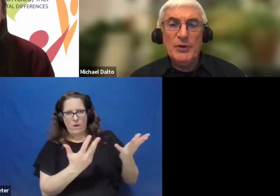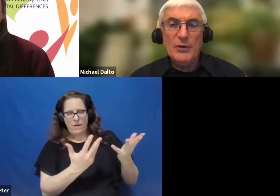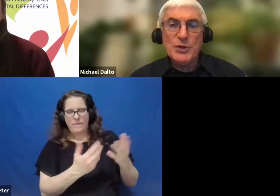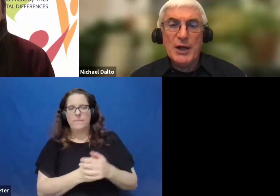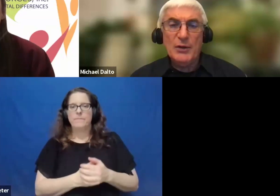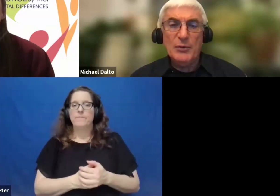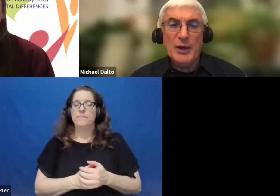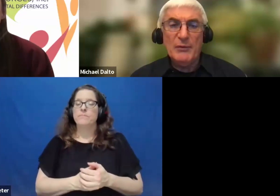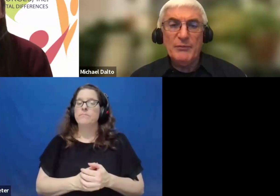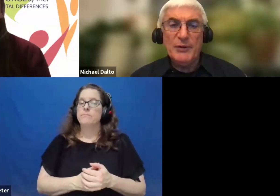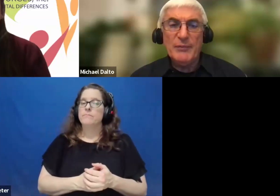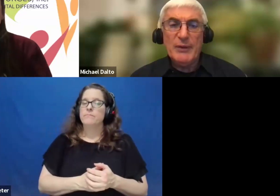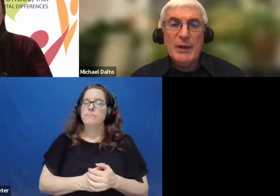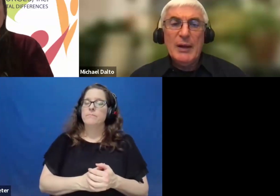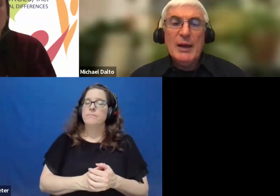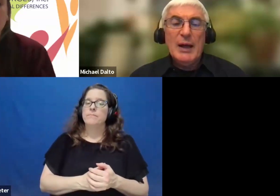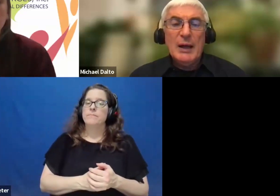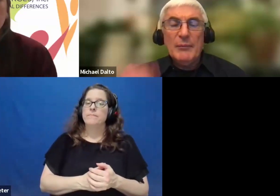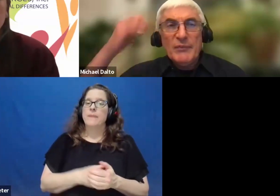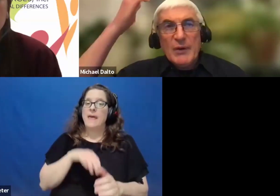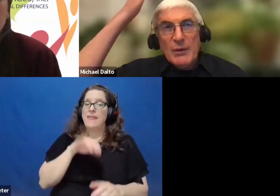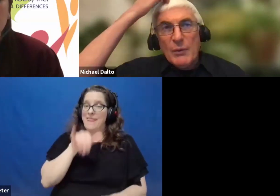disabled adult child benefit